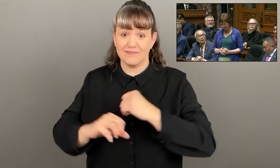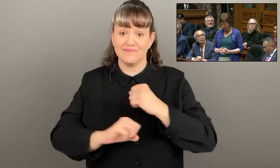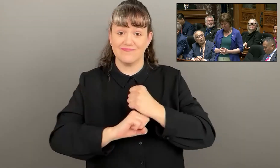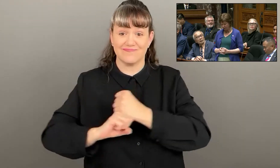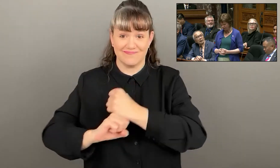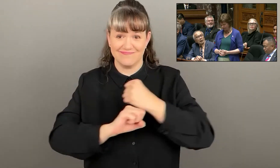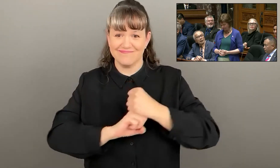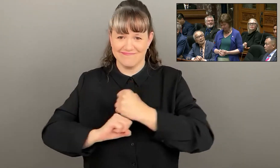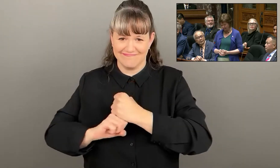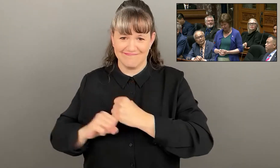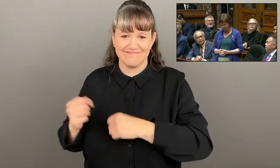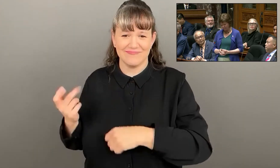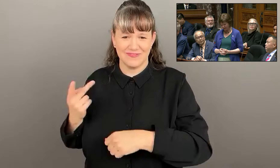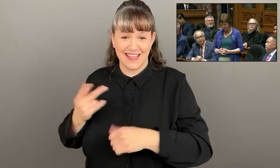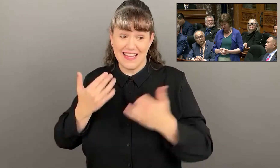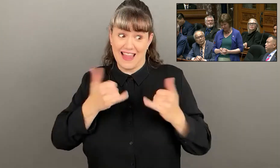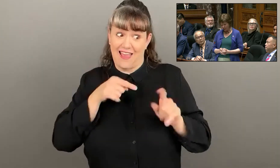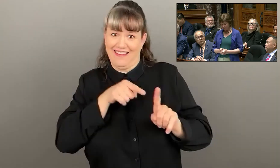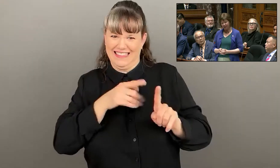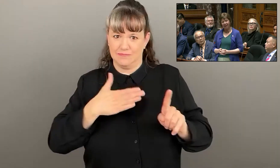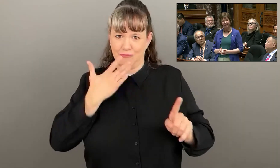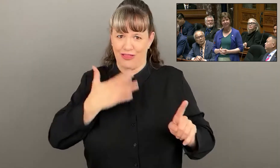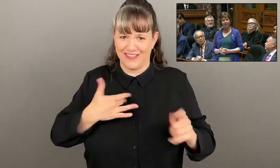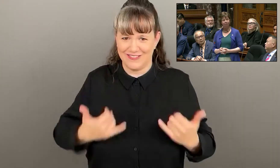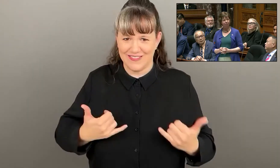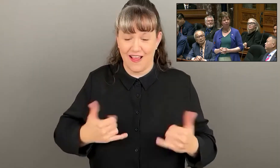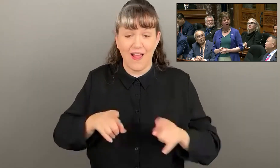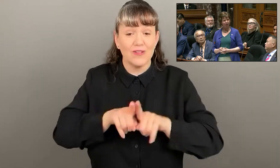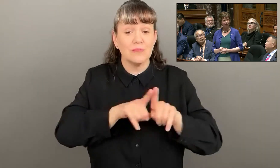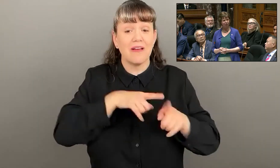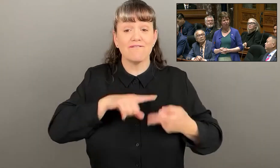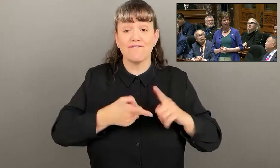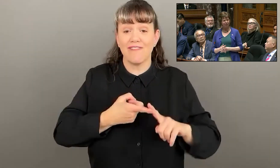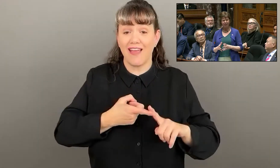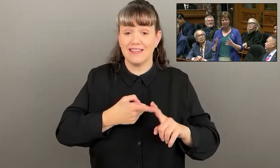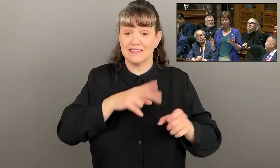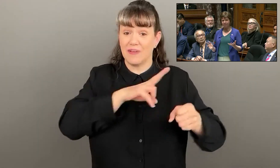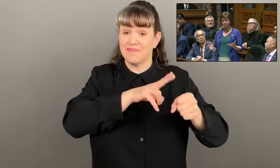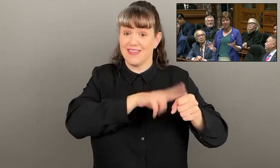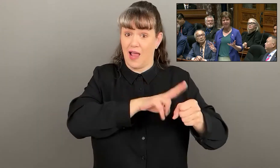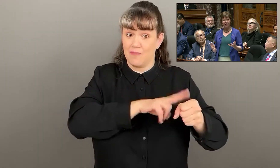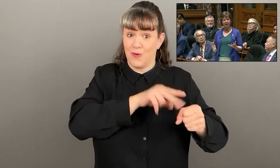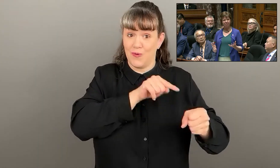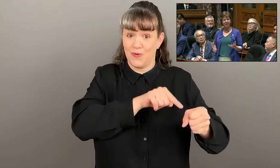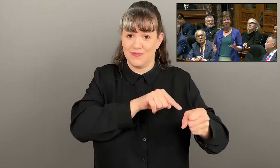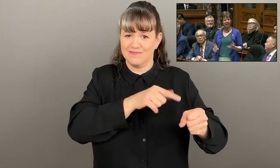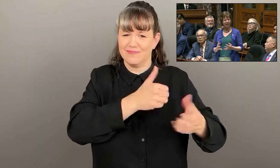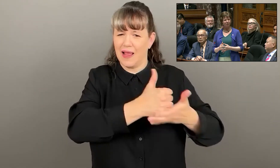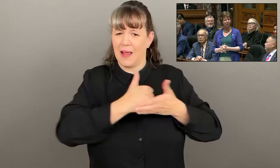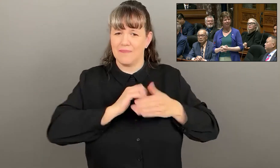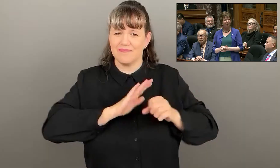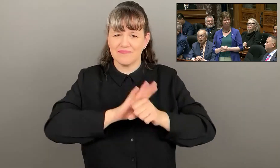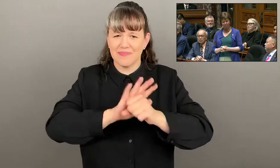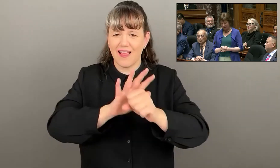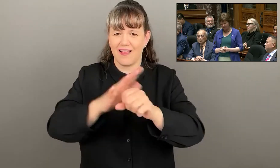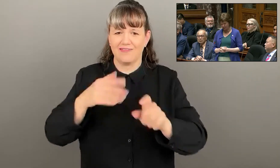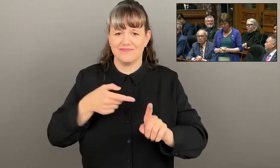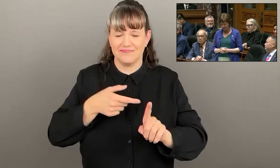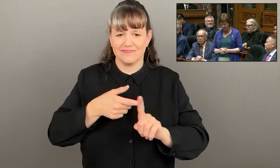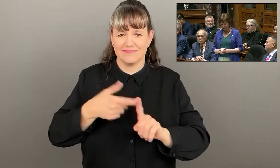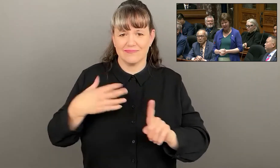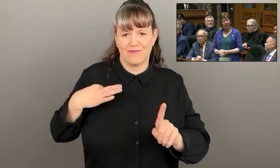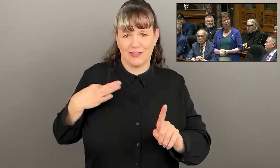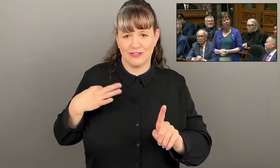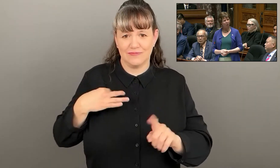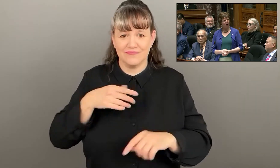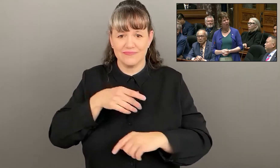amazing volunteer and campaigner, Mackenzie Frost. She's 15, I think, and really giving back to